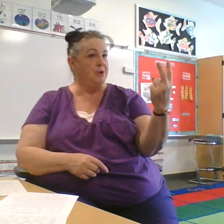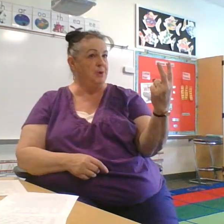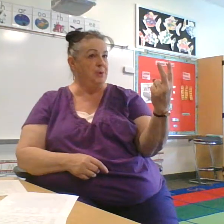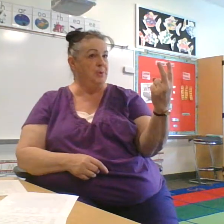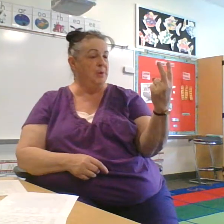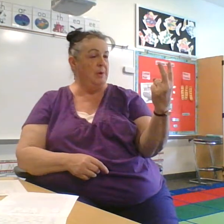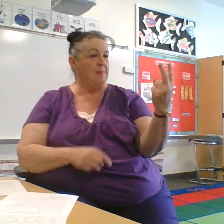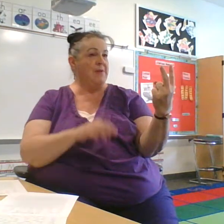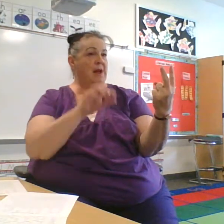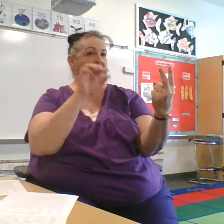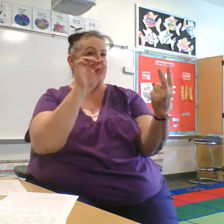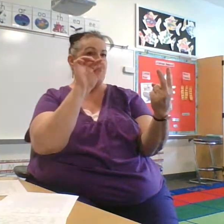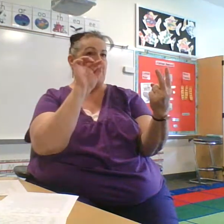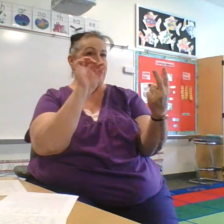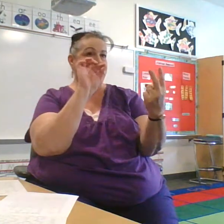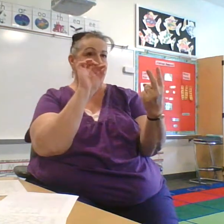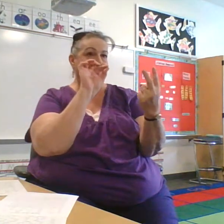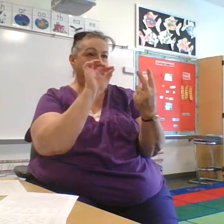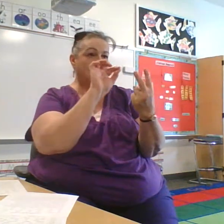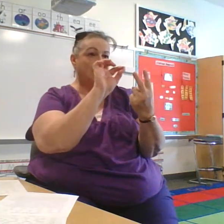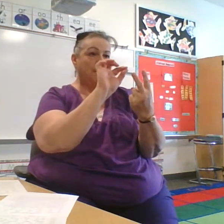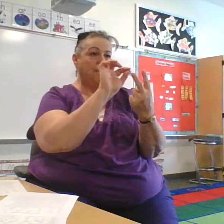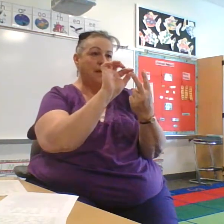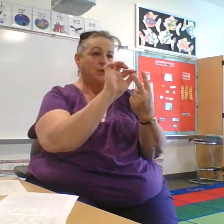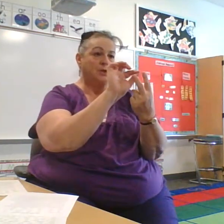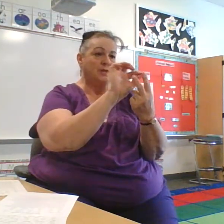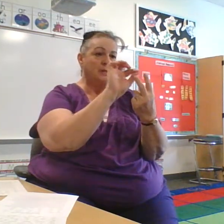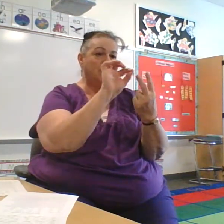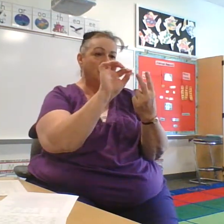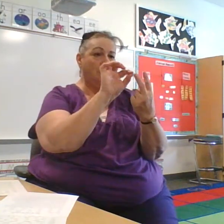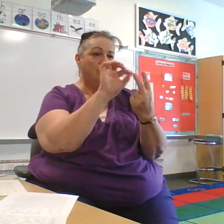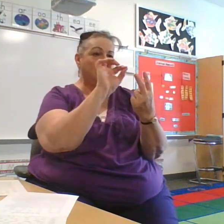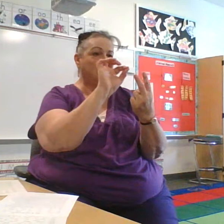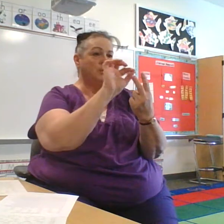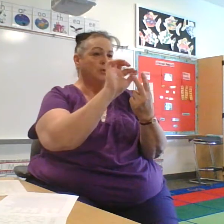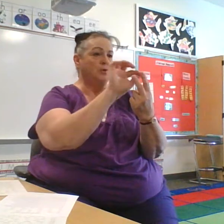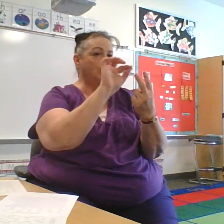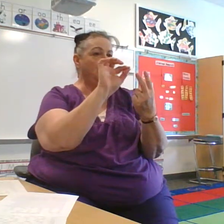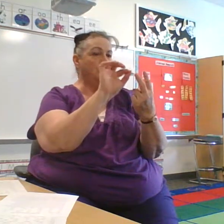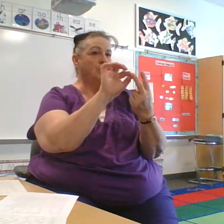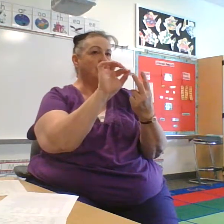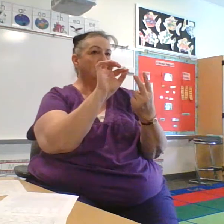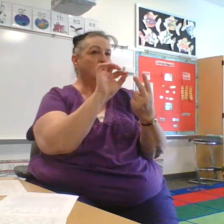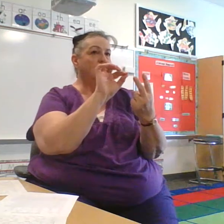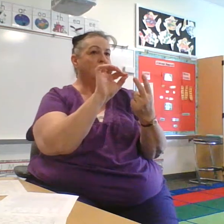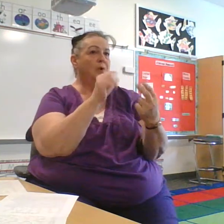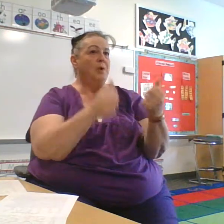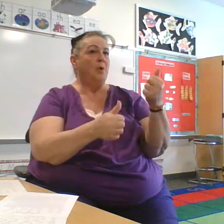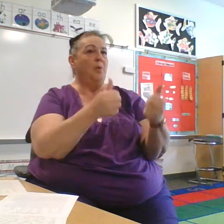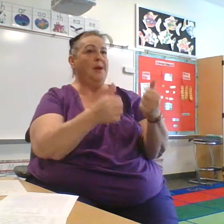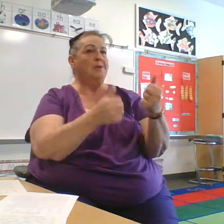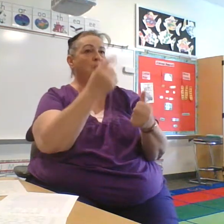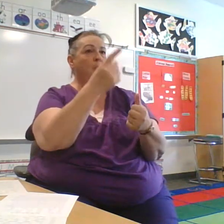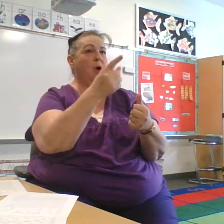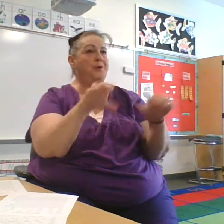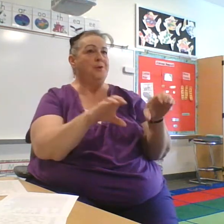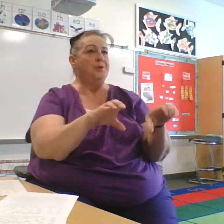2, and your right is going to pinch this one or this one. Choose. Which one do